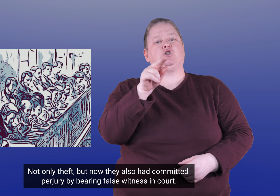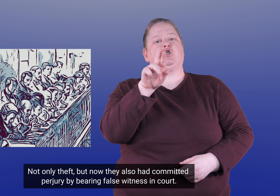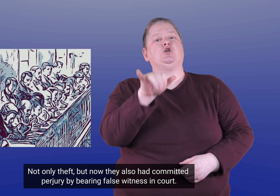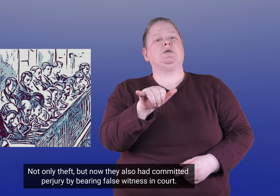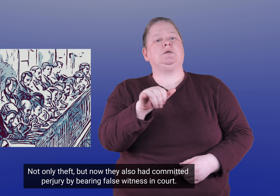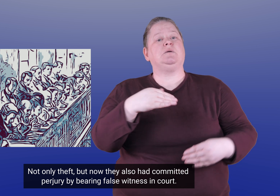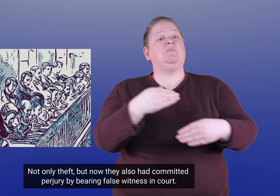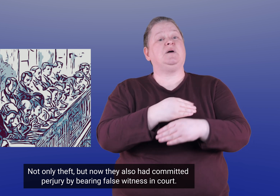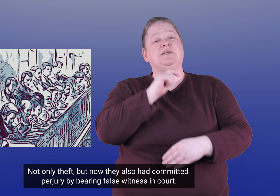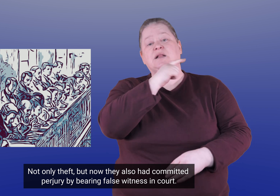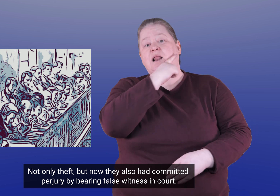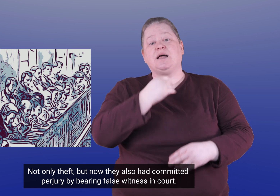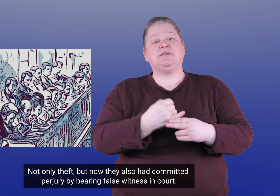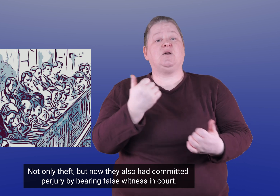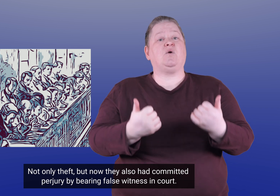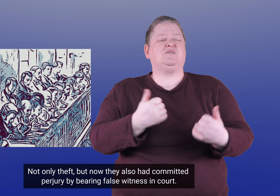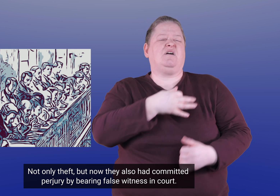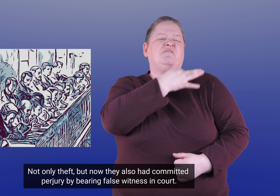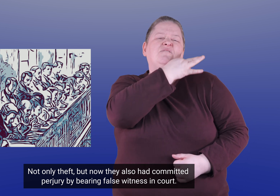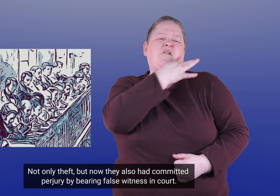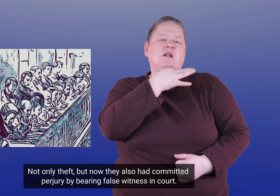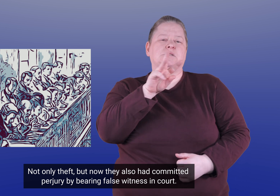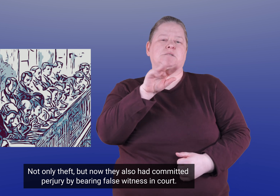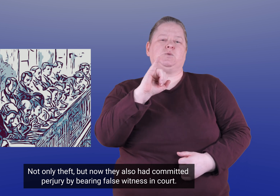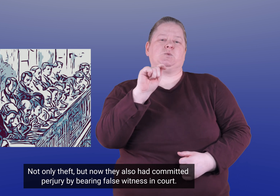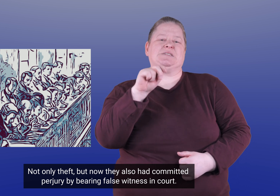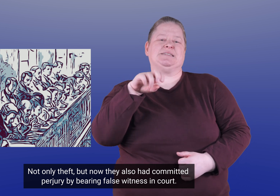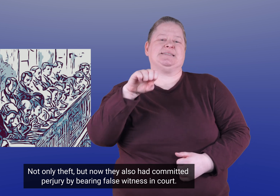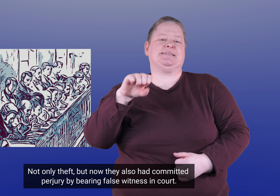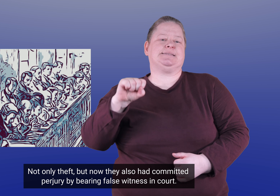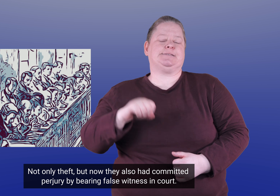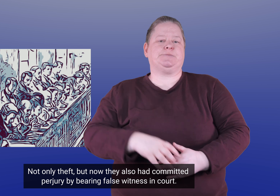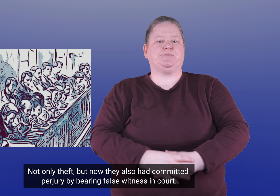witness in court.